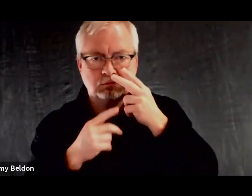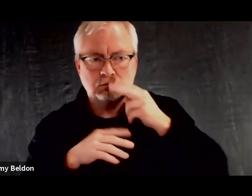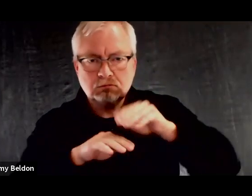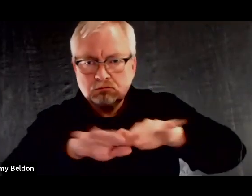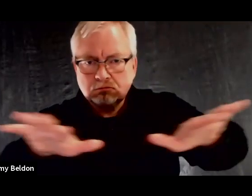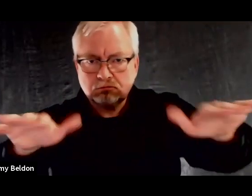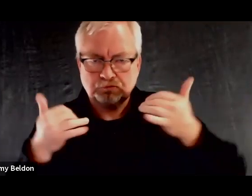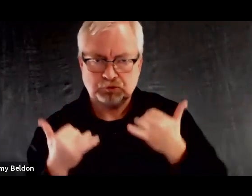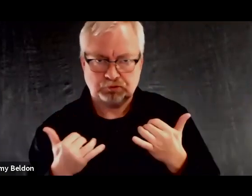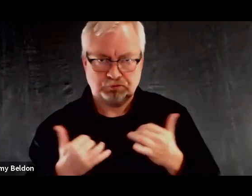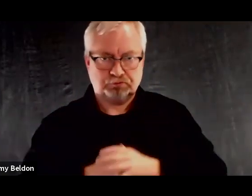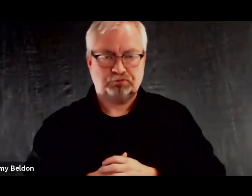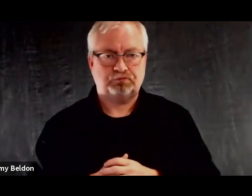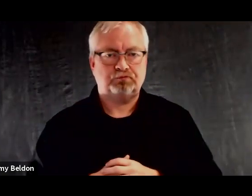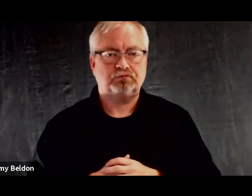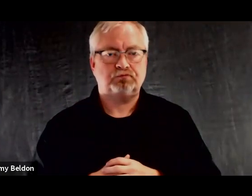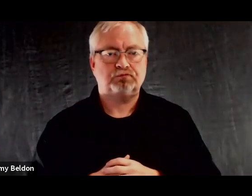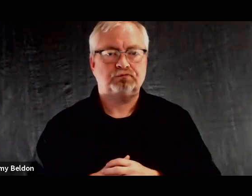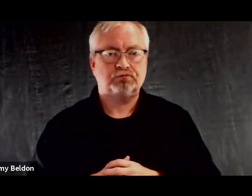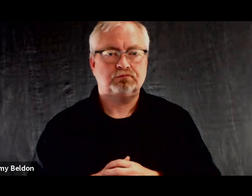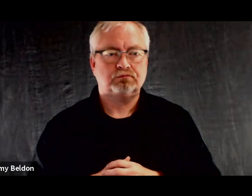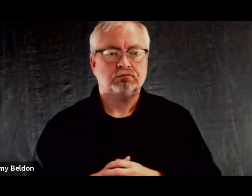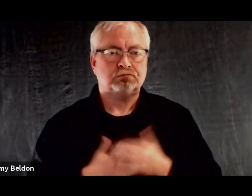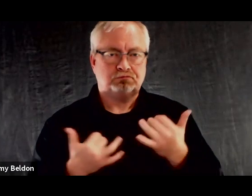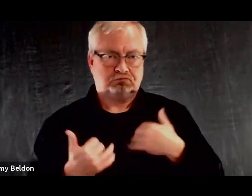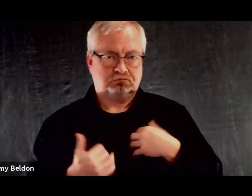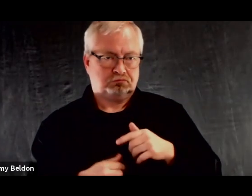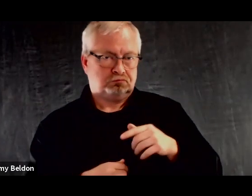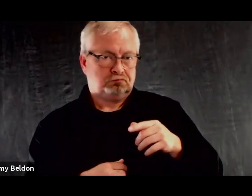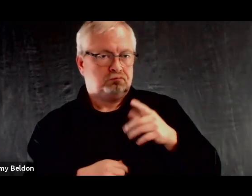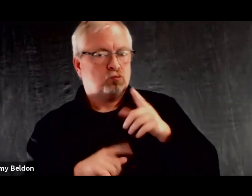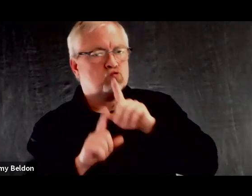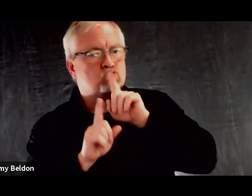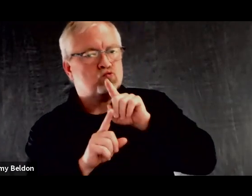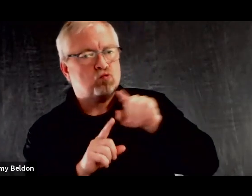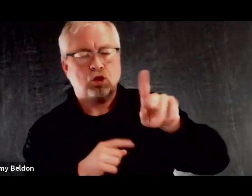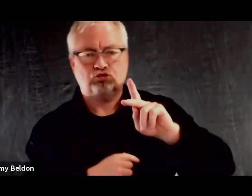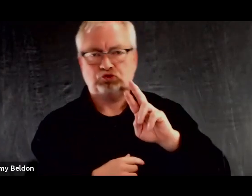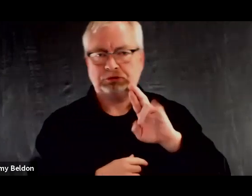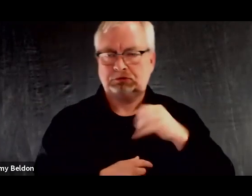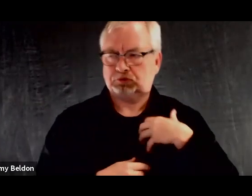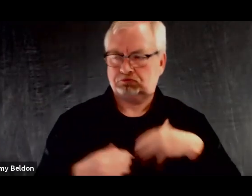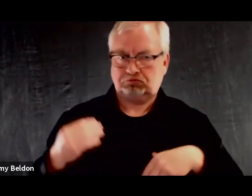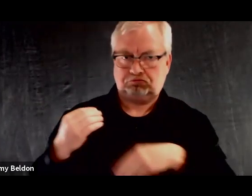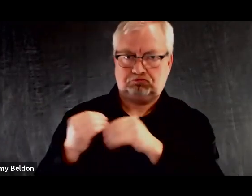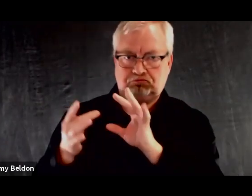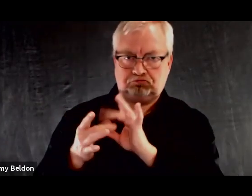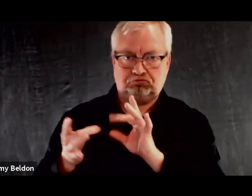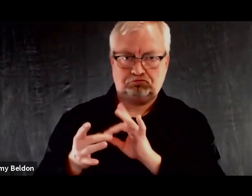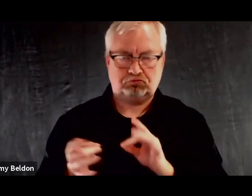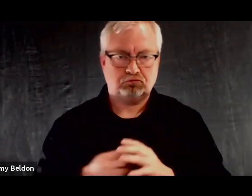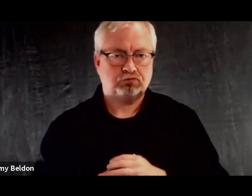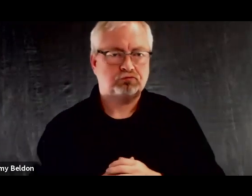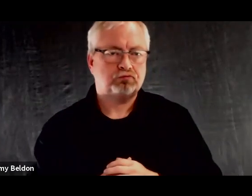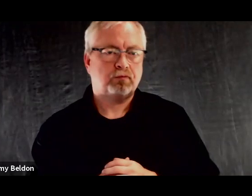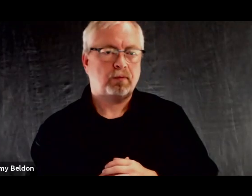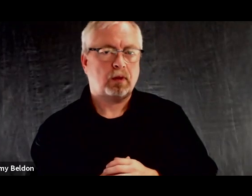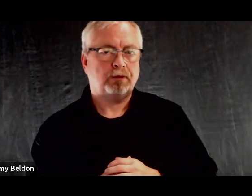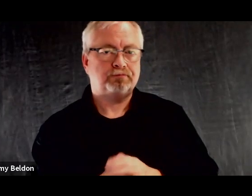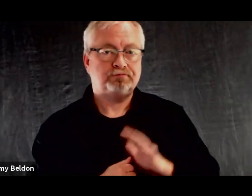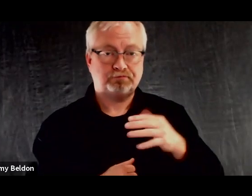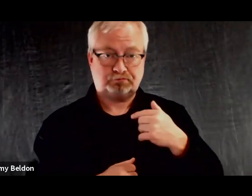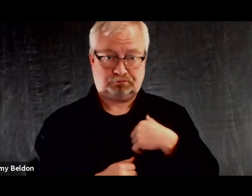So to reiterate, we have a list of priority individuals for testing, and many of our partners in healthcare have not been